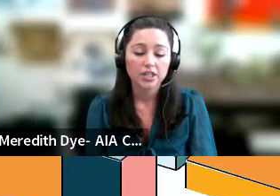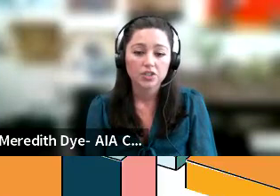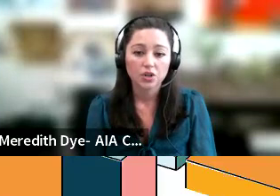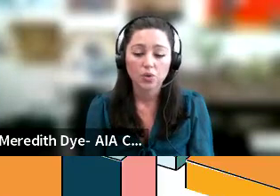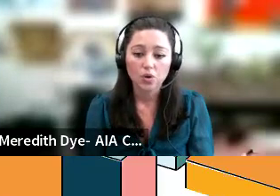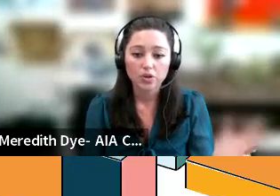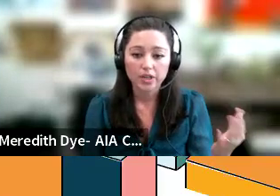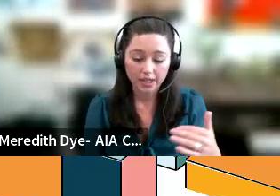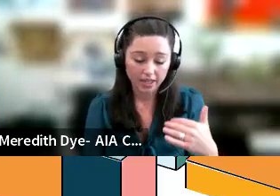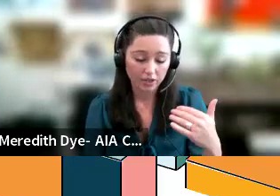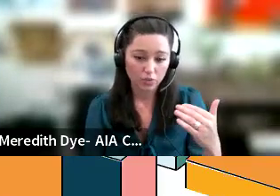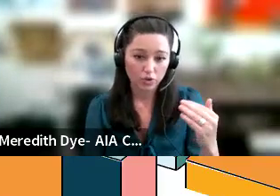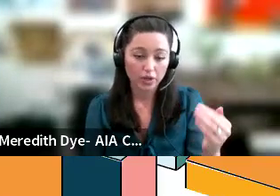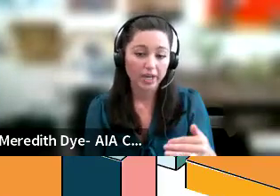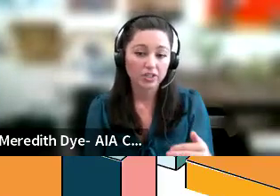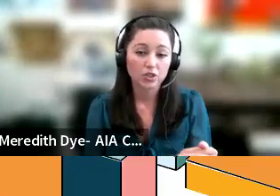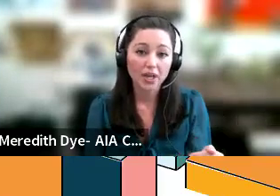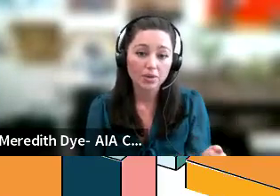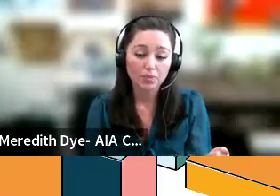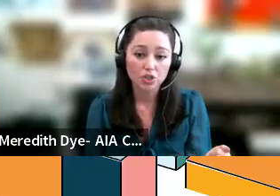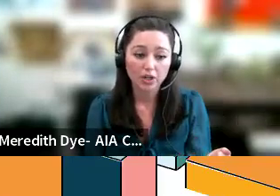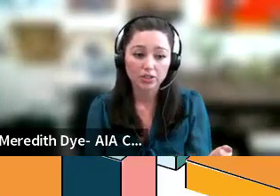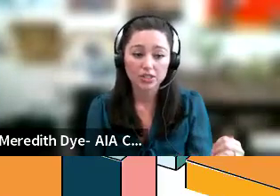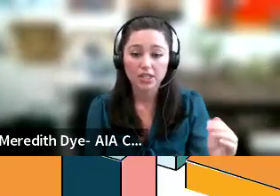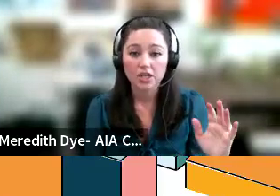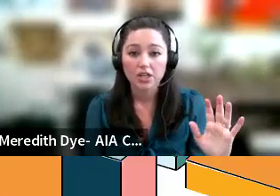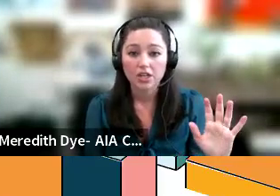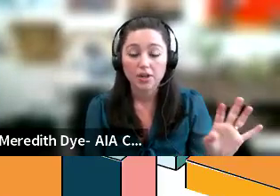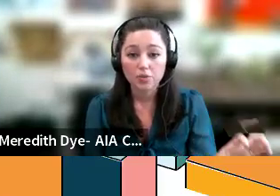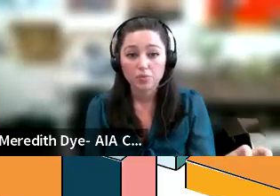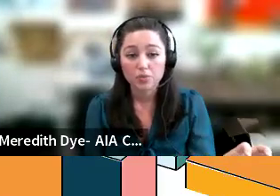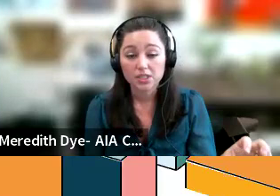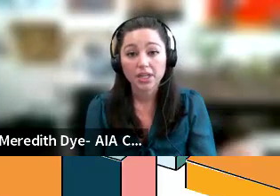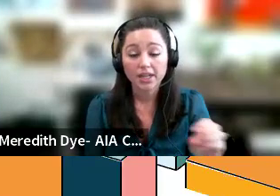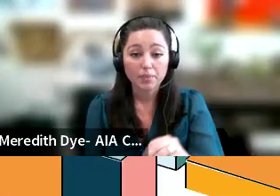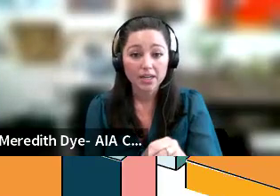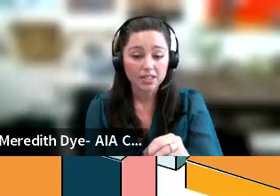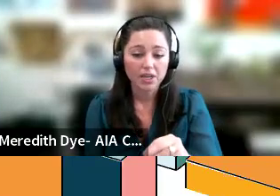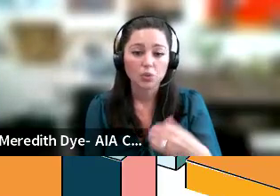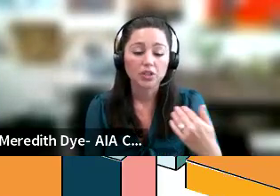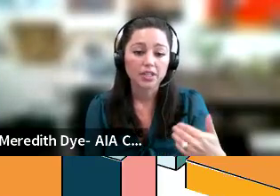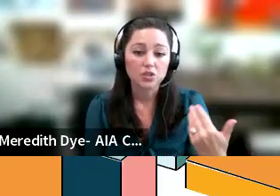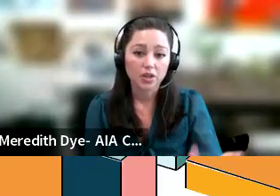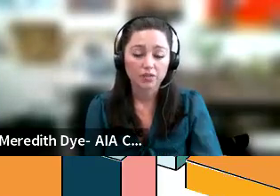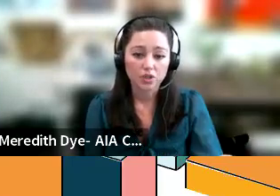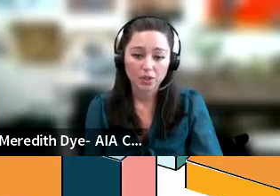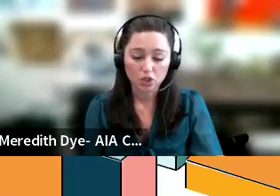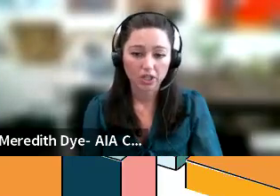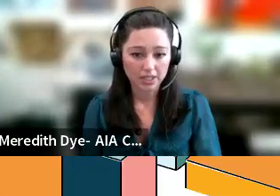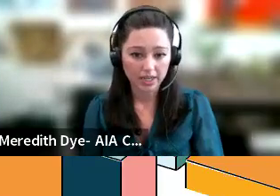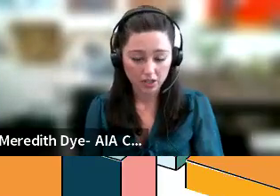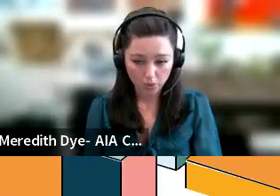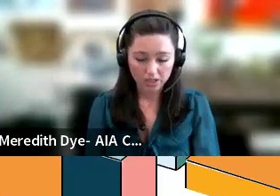manual. So again, going back to those payment benchmarks, submitting a maintenance manual is one of